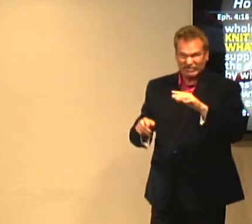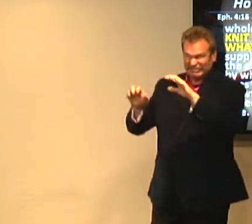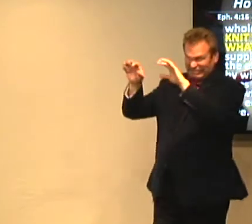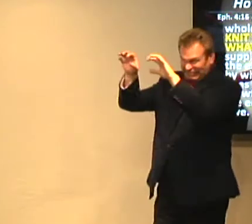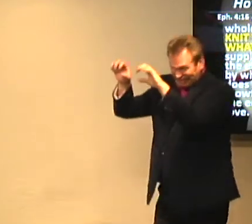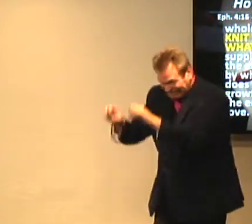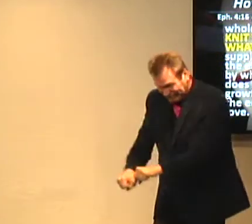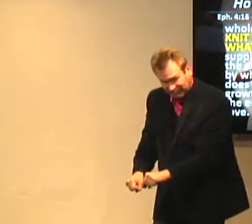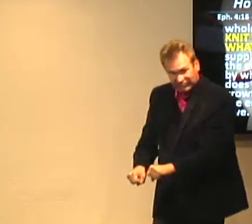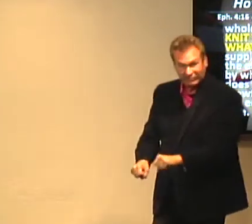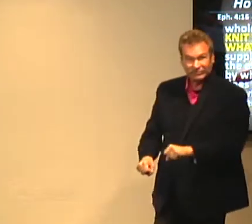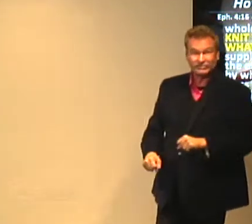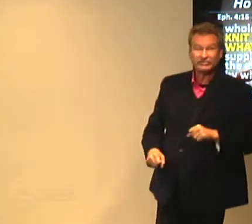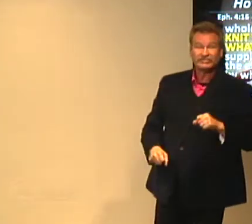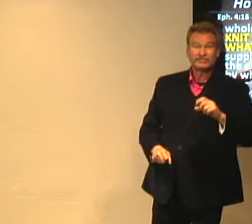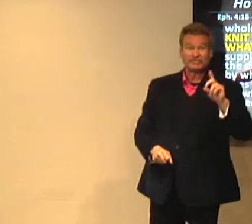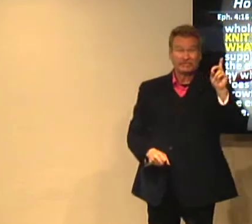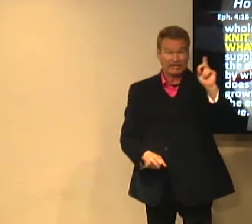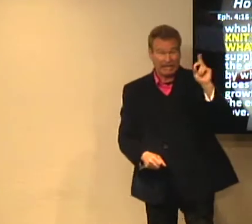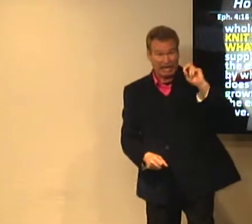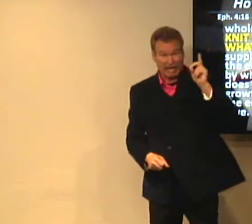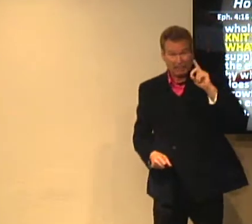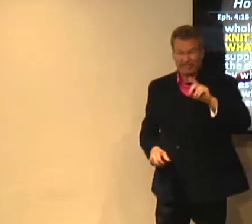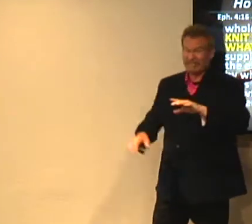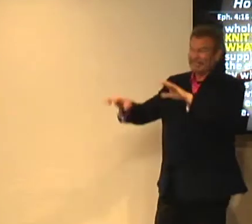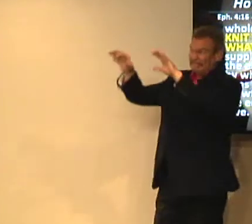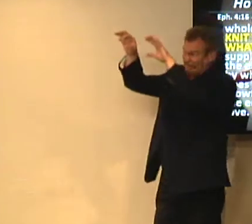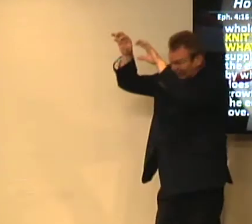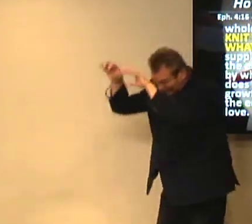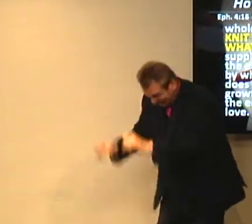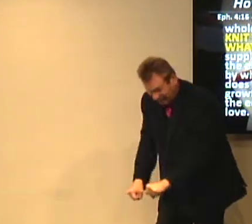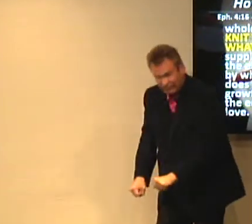People are talking negatively and tearing down Trump.